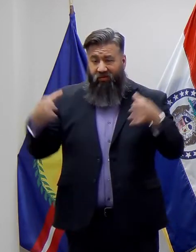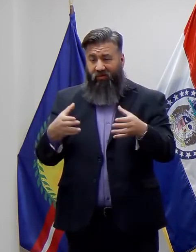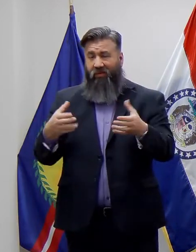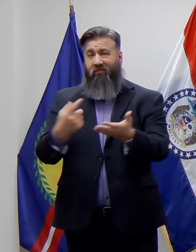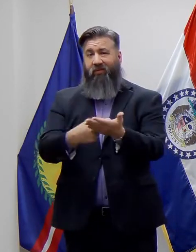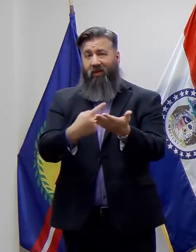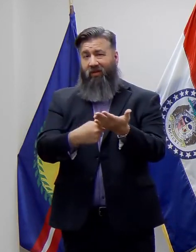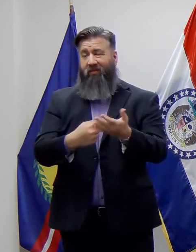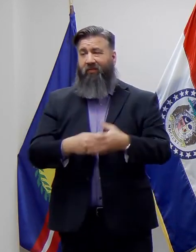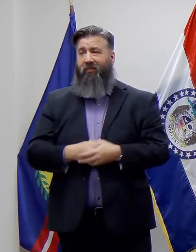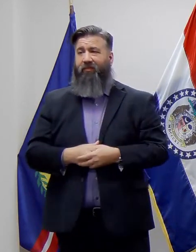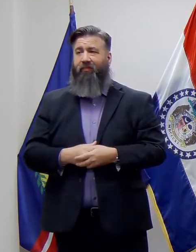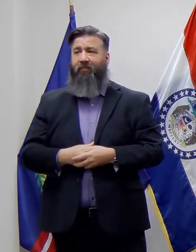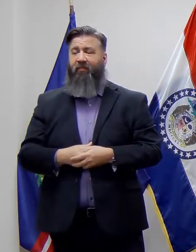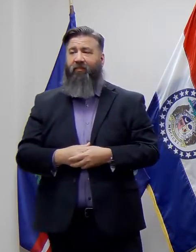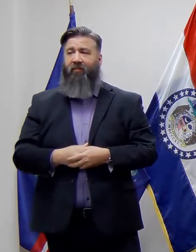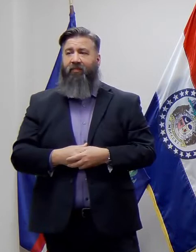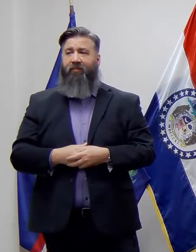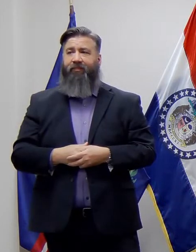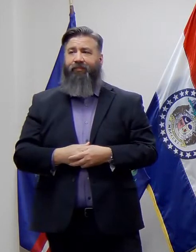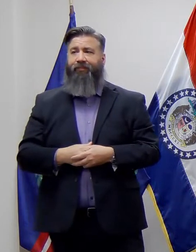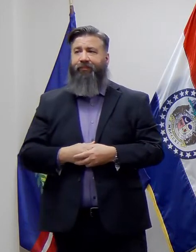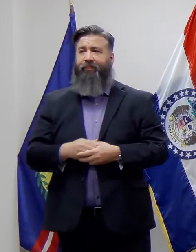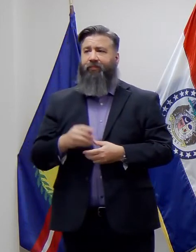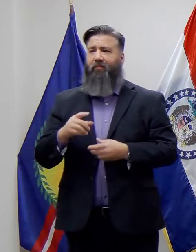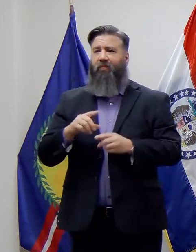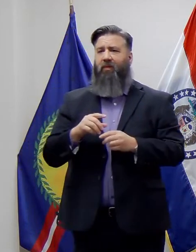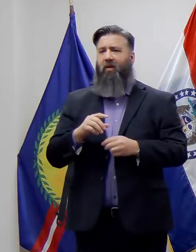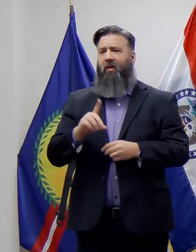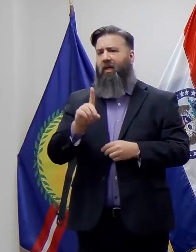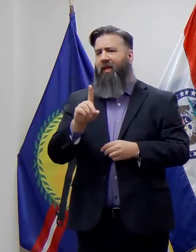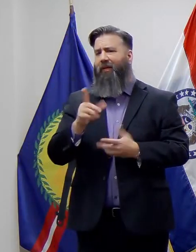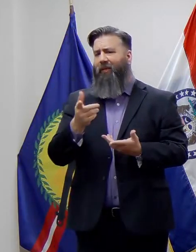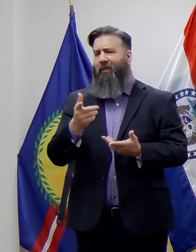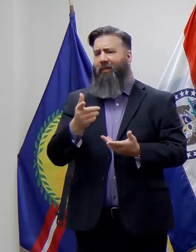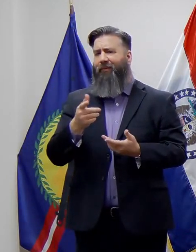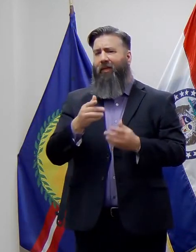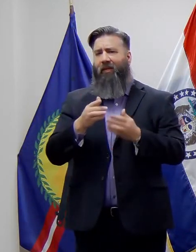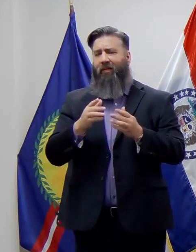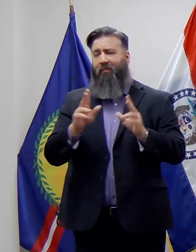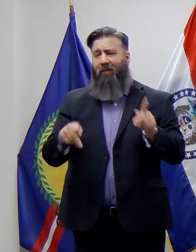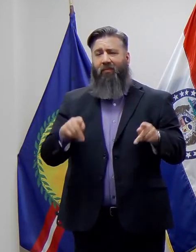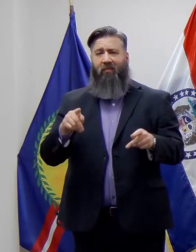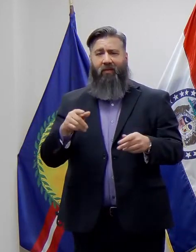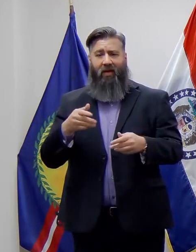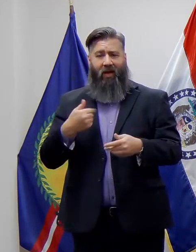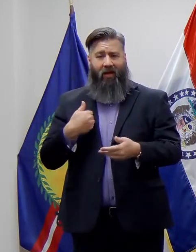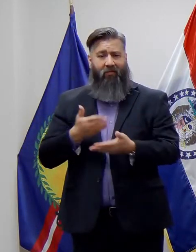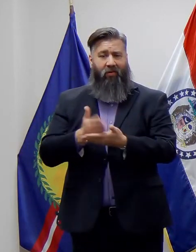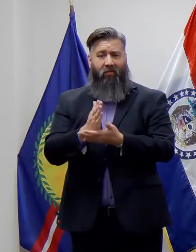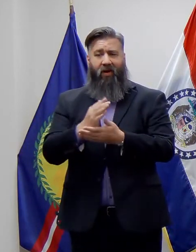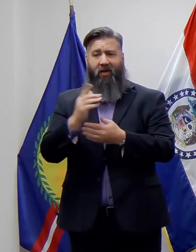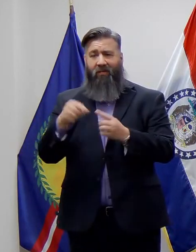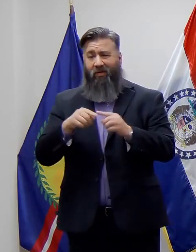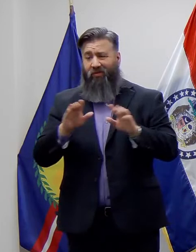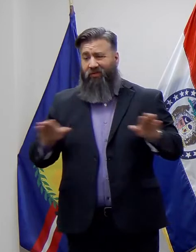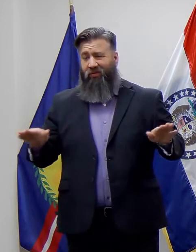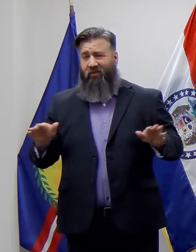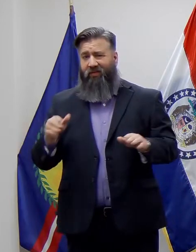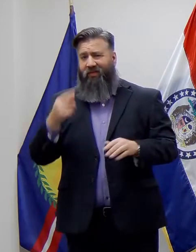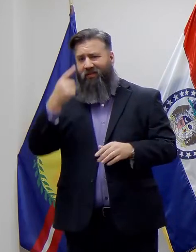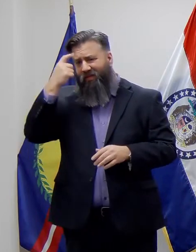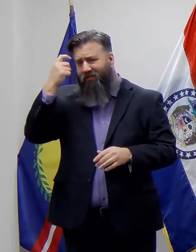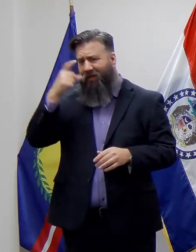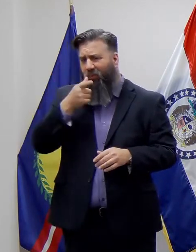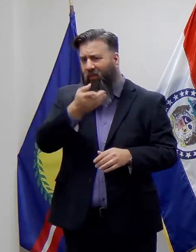about this. But does the public have a right to know more about the juvenile suspects? Well, the policy and the law around juvenile